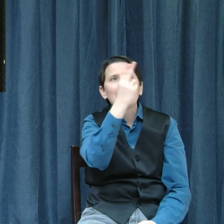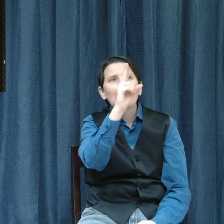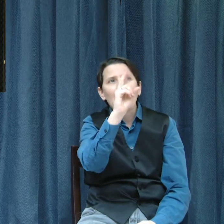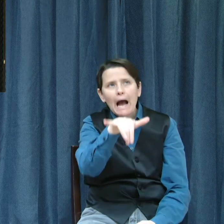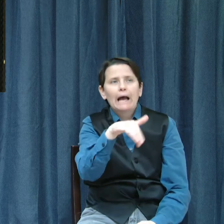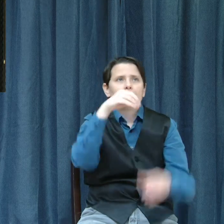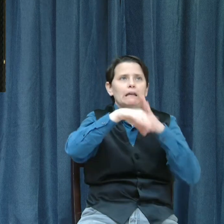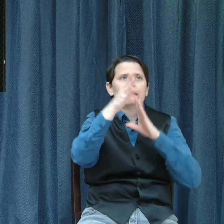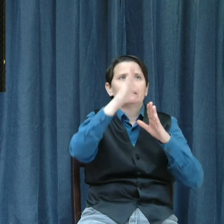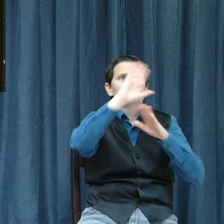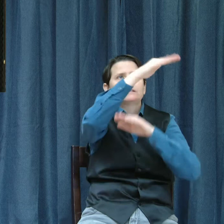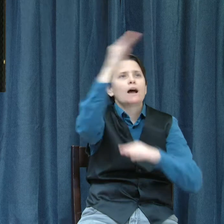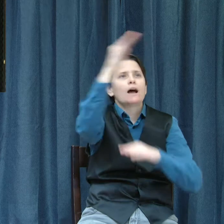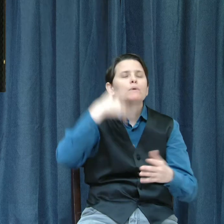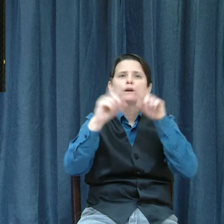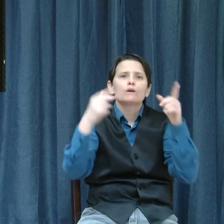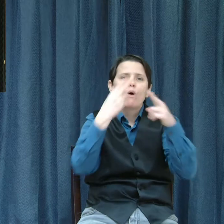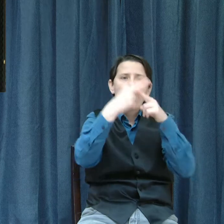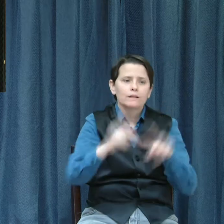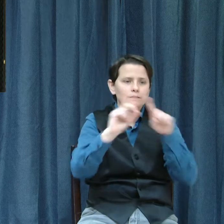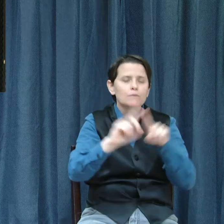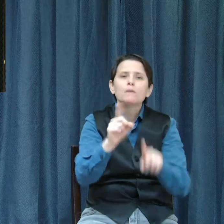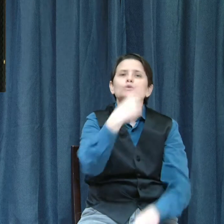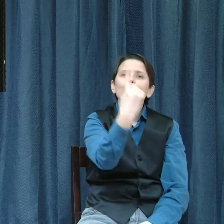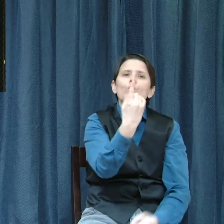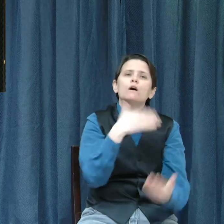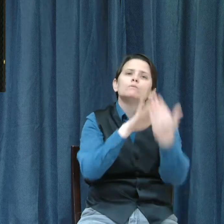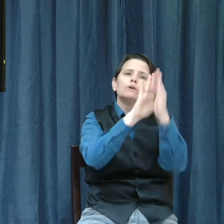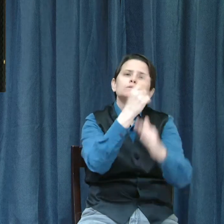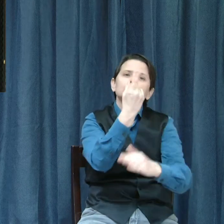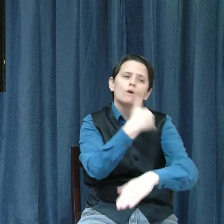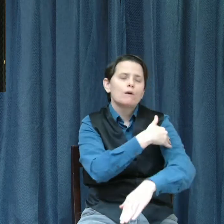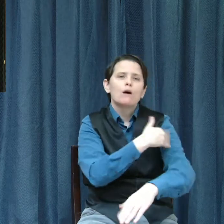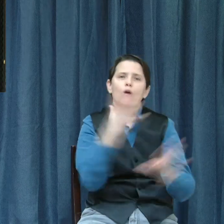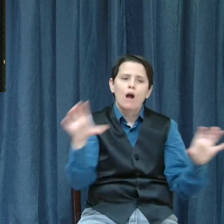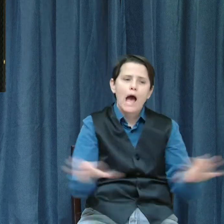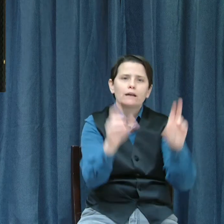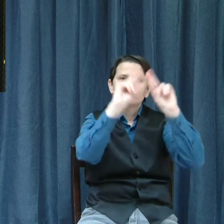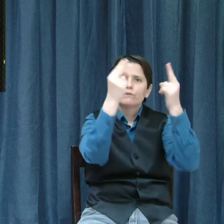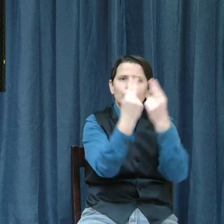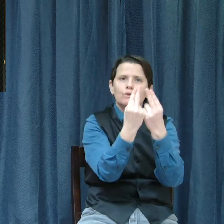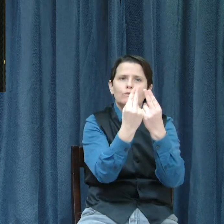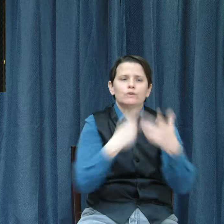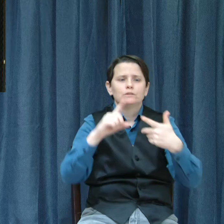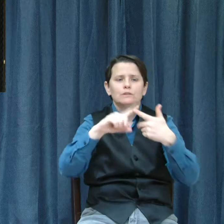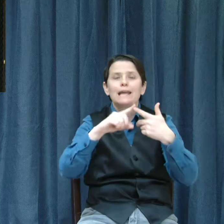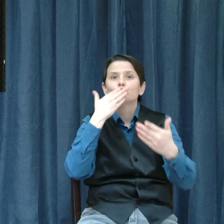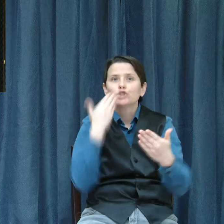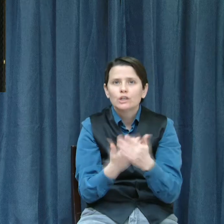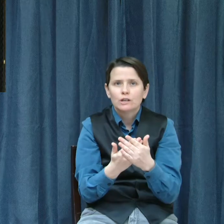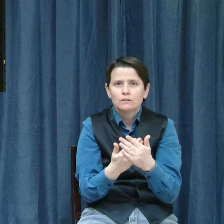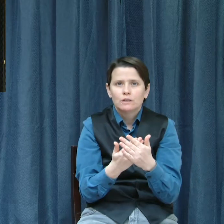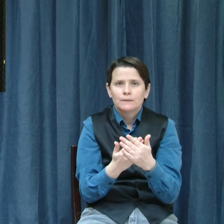divine mind. There is only one presence active in the universe. It's good. Which means all of